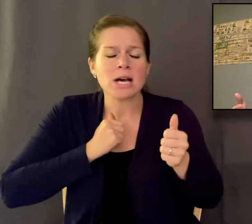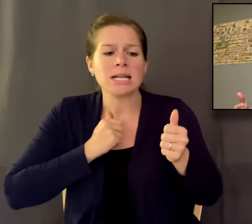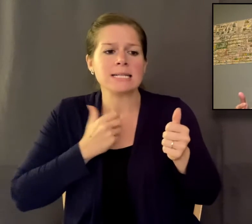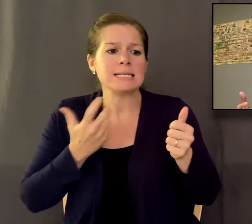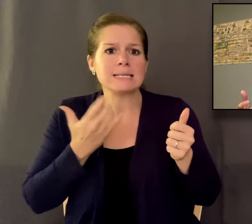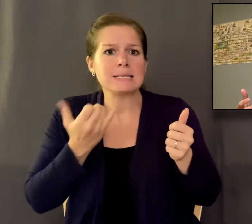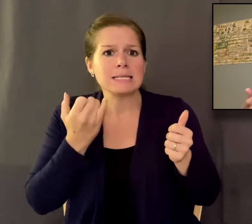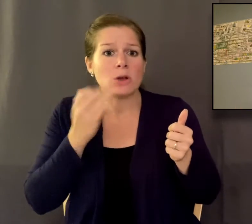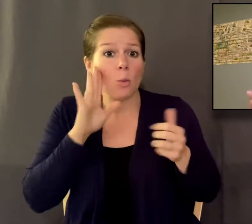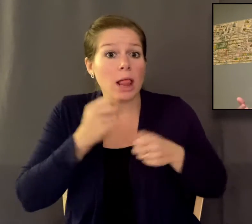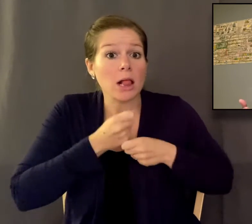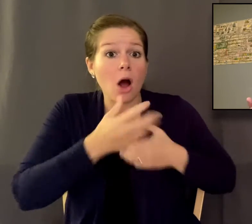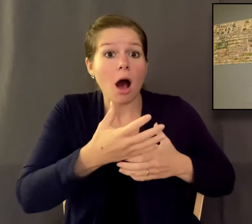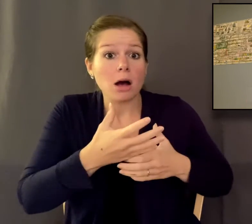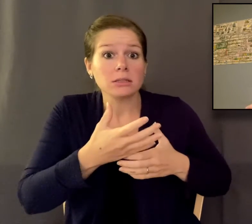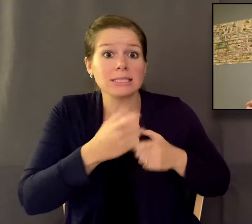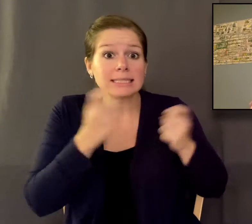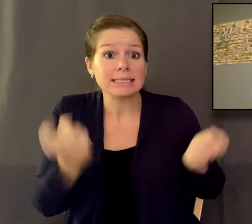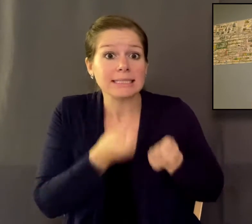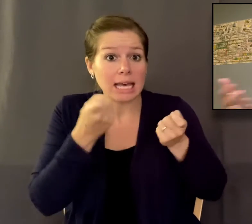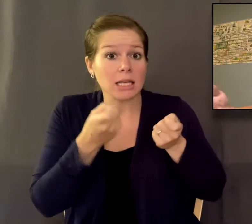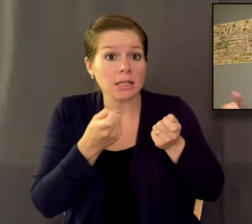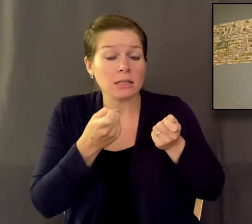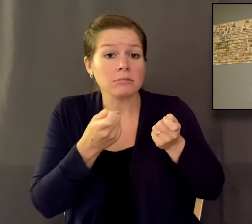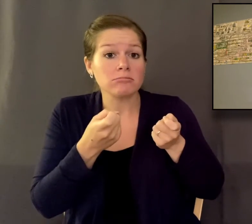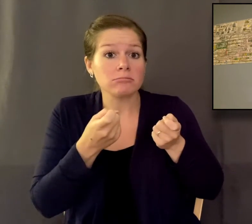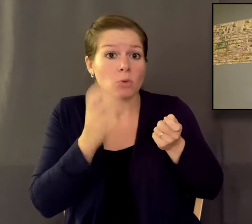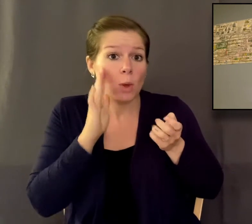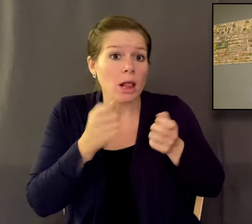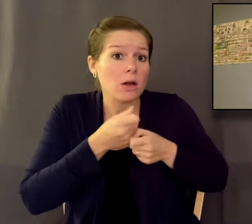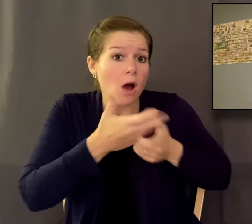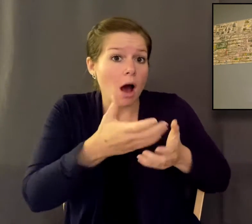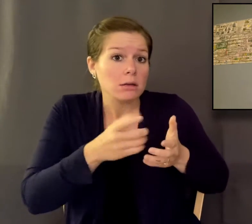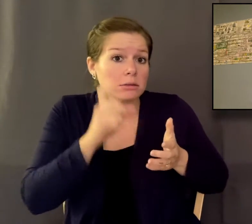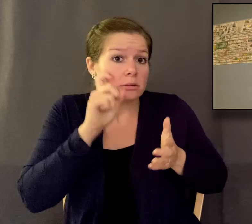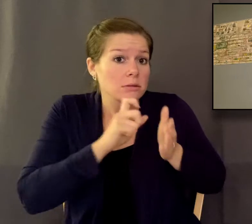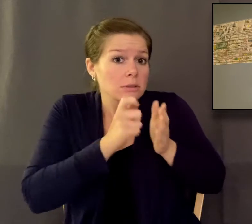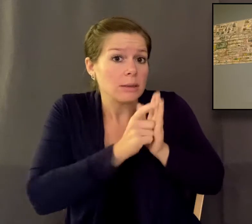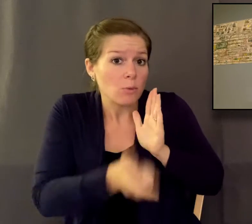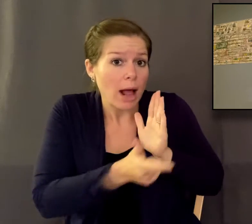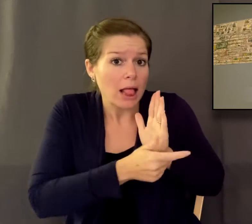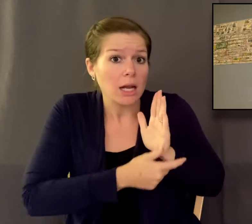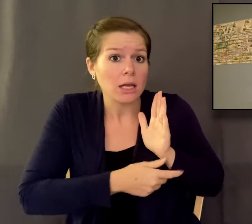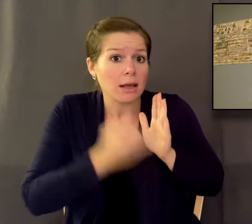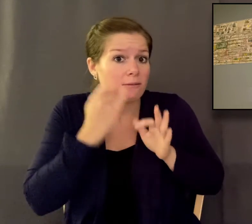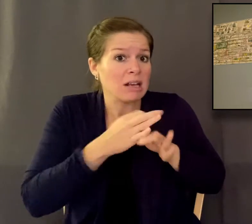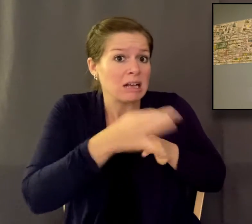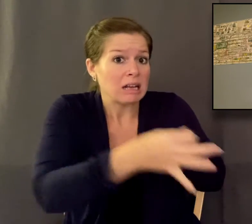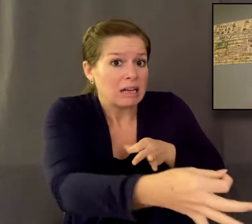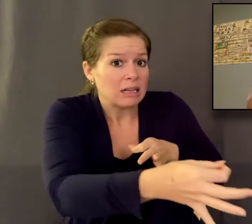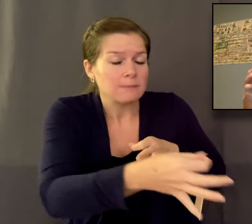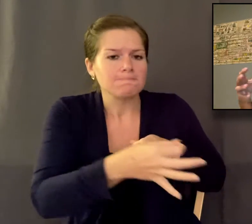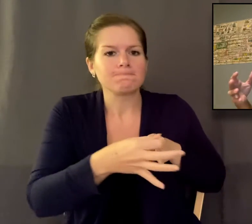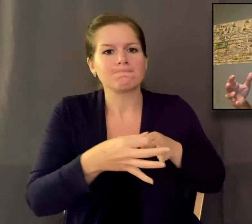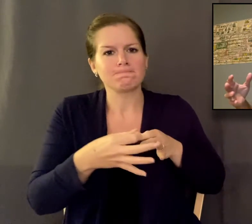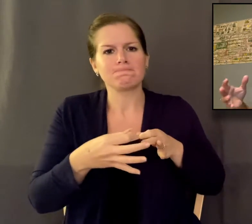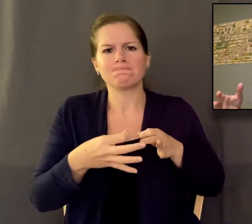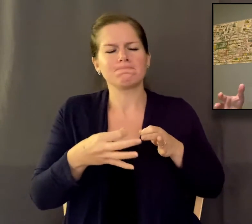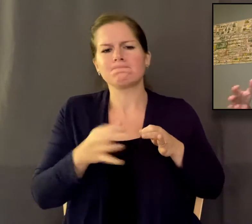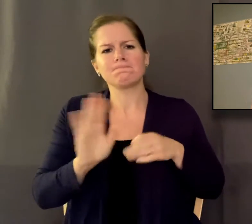sexual immorality if we're not careful. And if it's delayed too long, or if the parents are standing in the way,